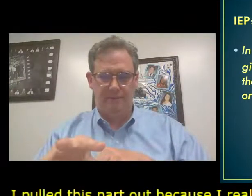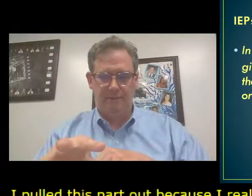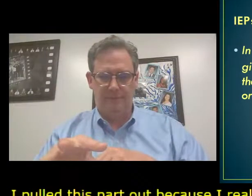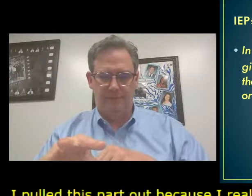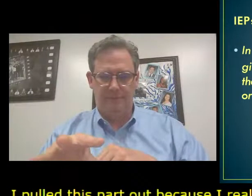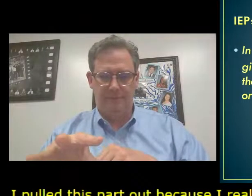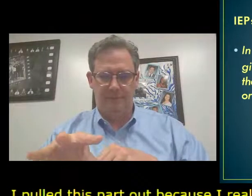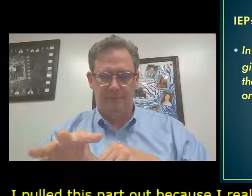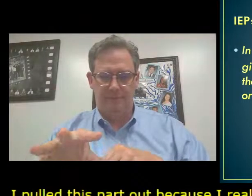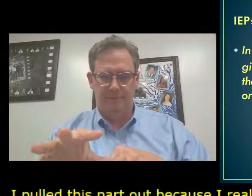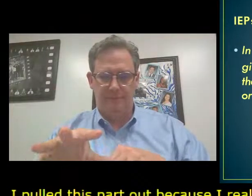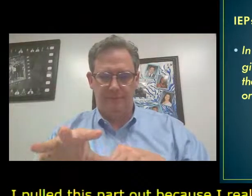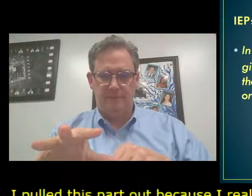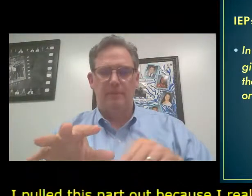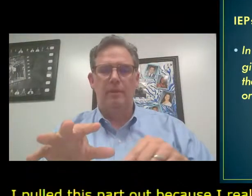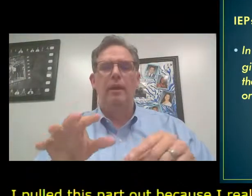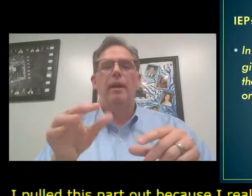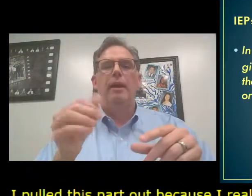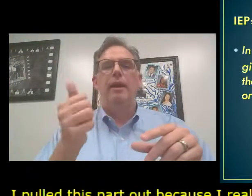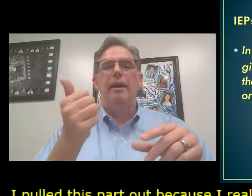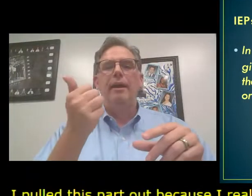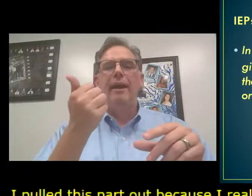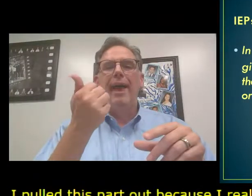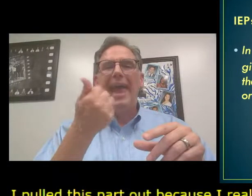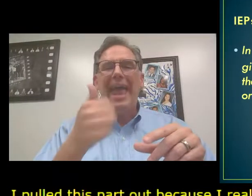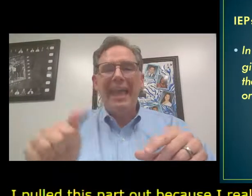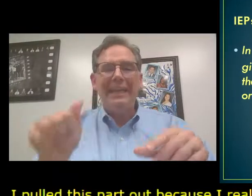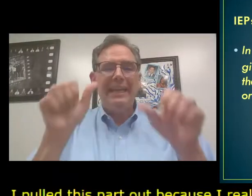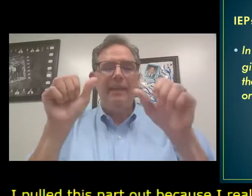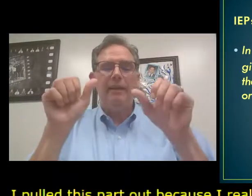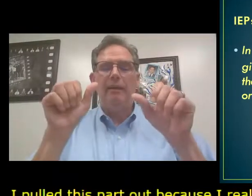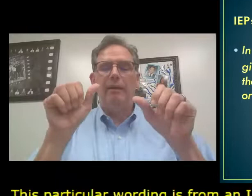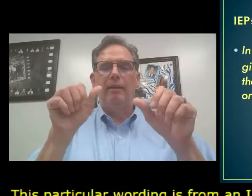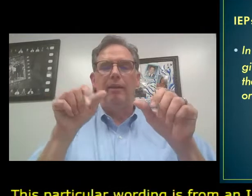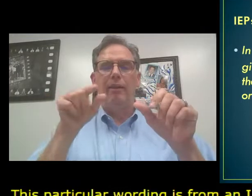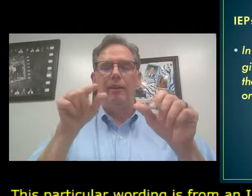all potential harmful effects.